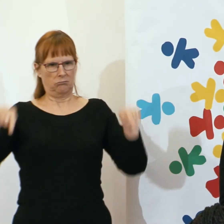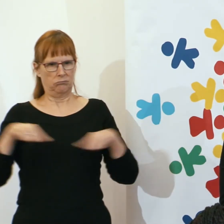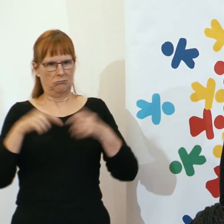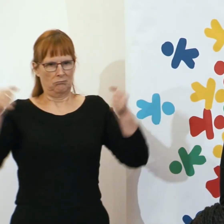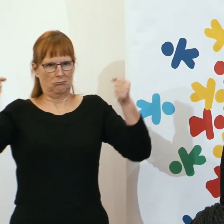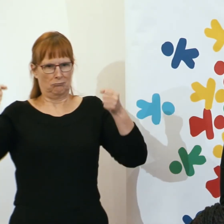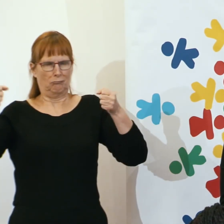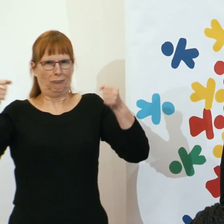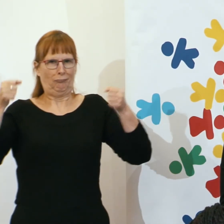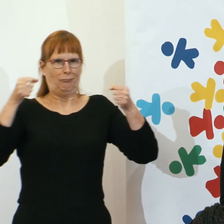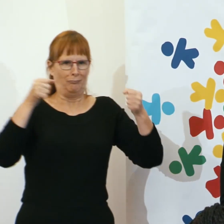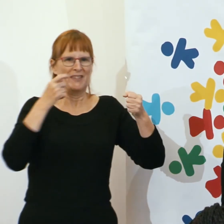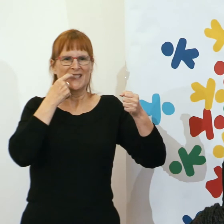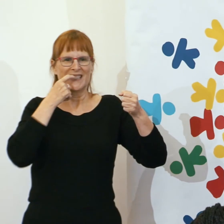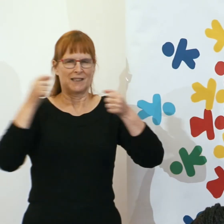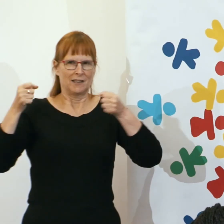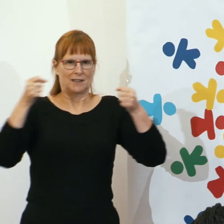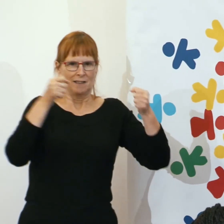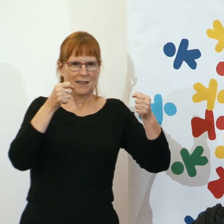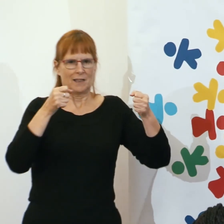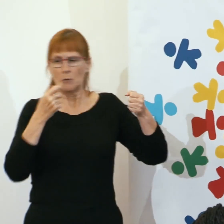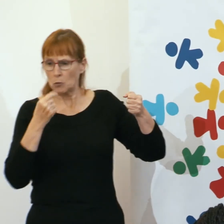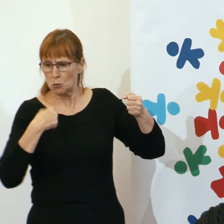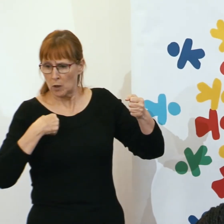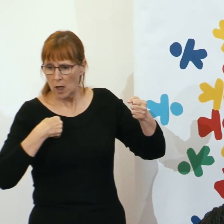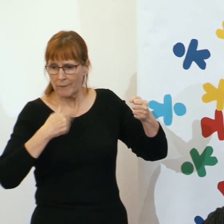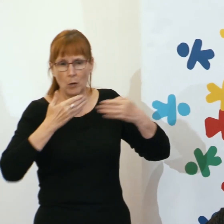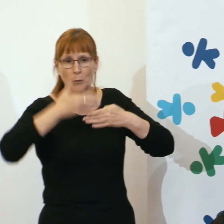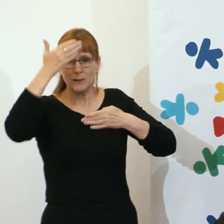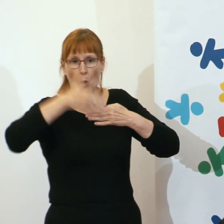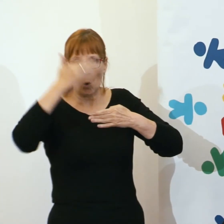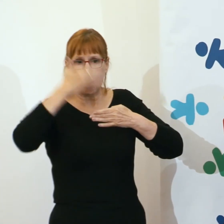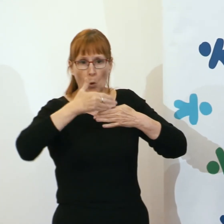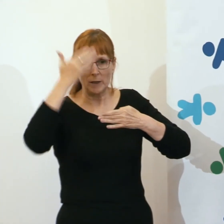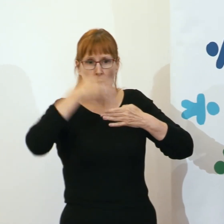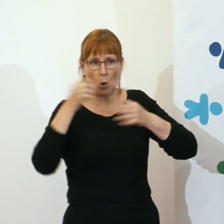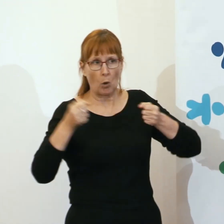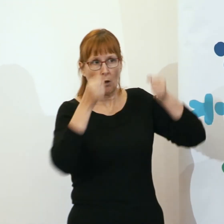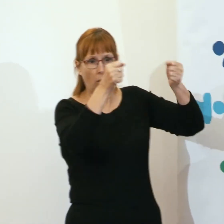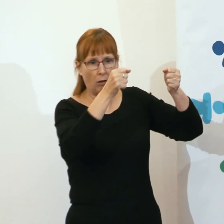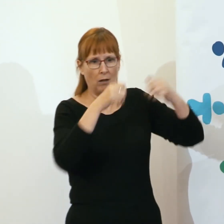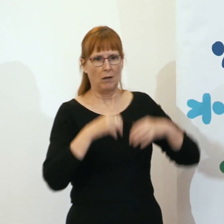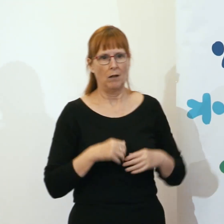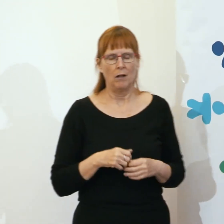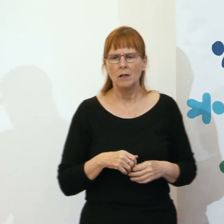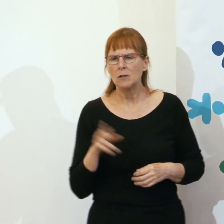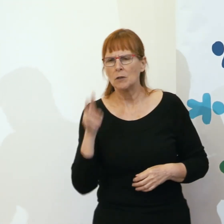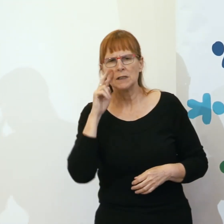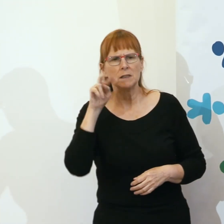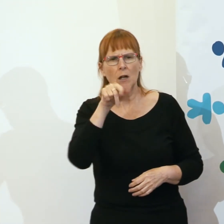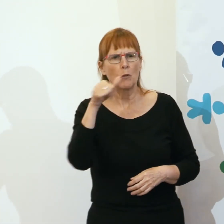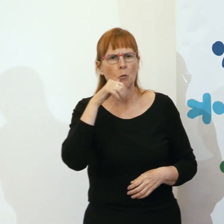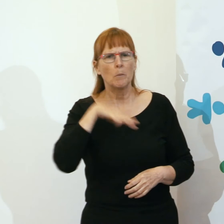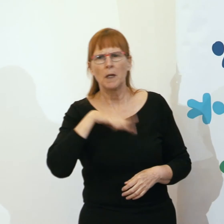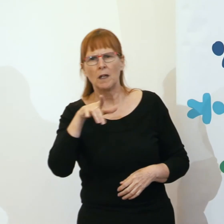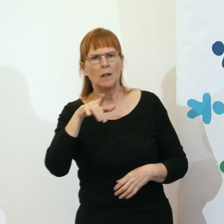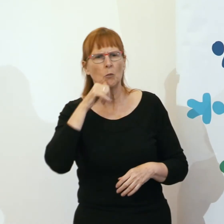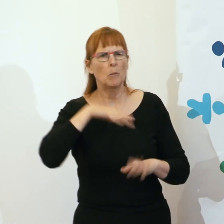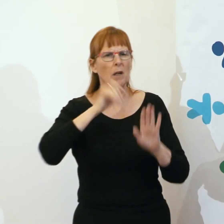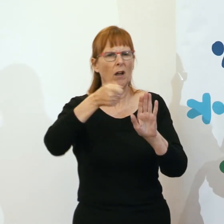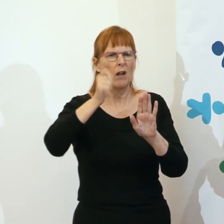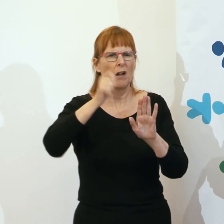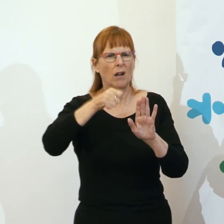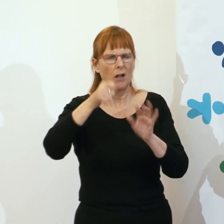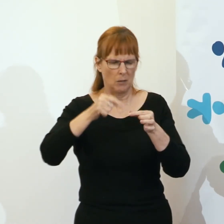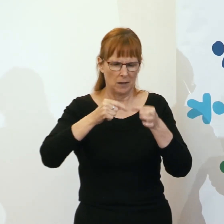installing a window." He looks beyond the man working on the window and sees a woman hammering nails.